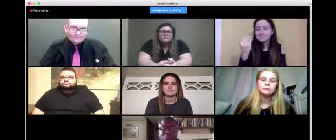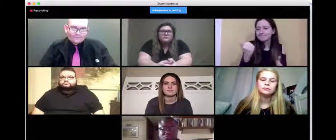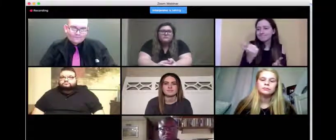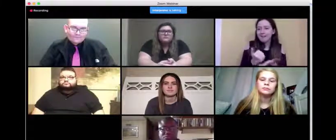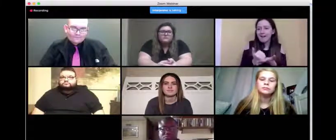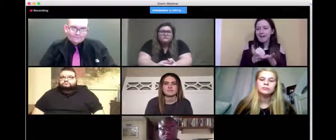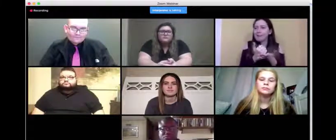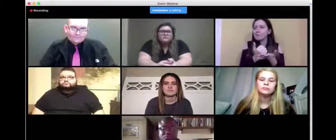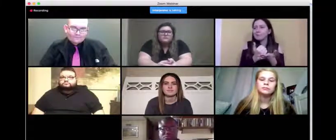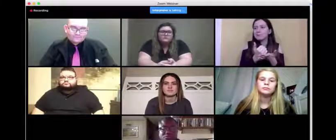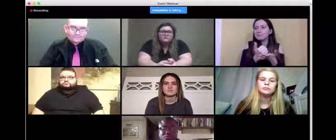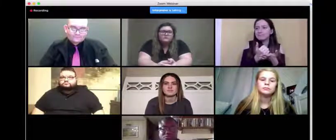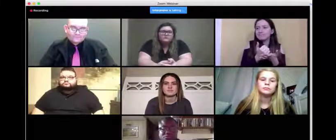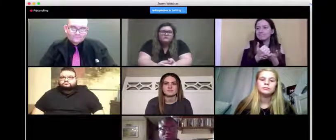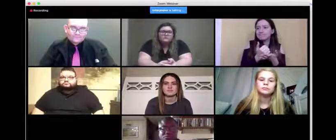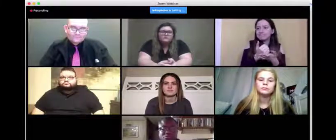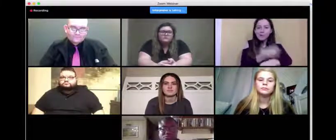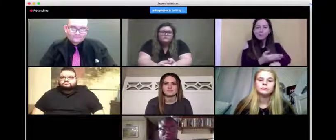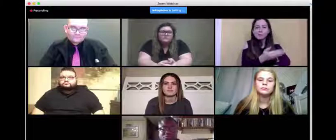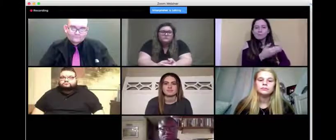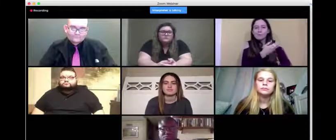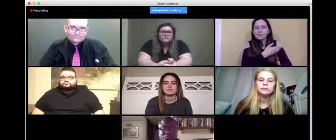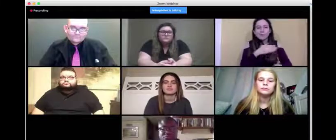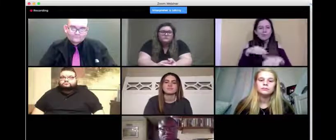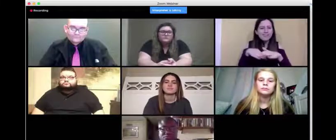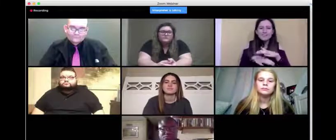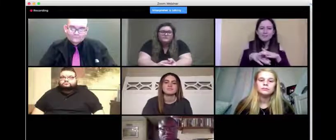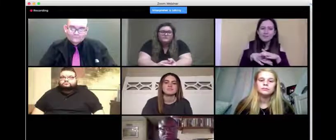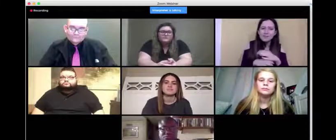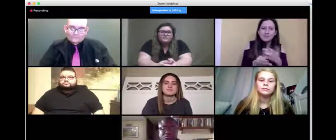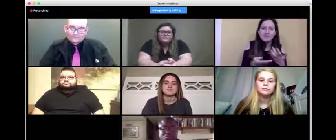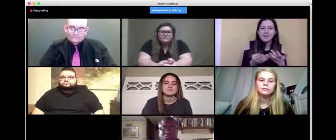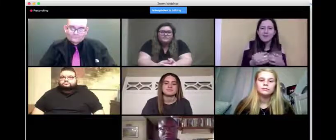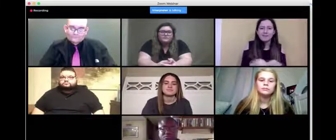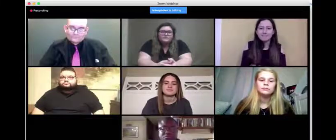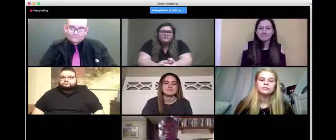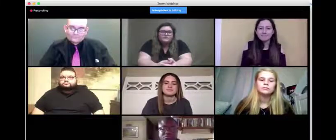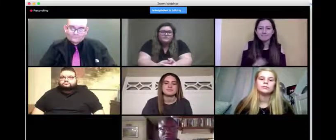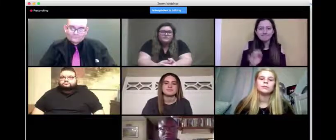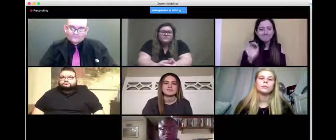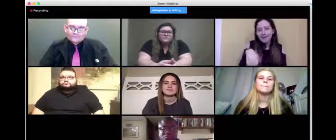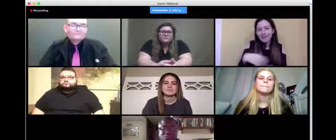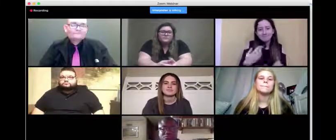to improve accessibility and all that. That's what my goal is.